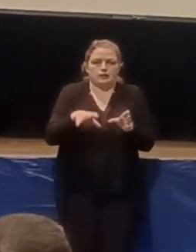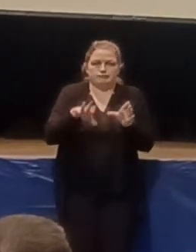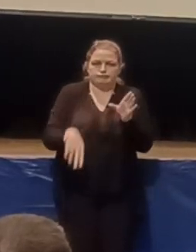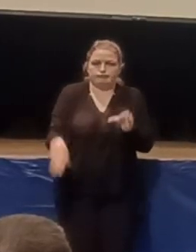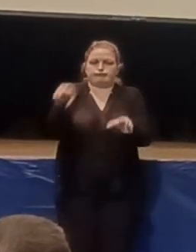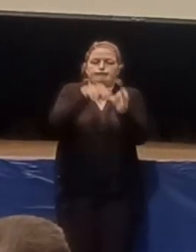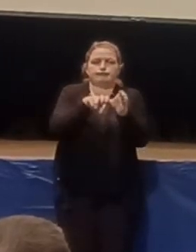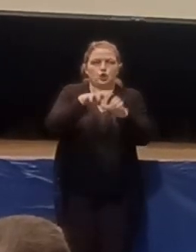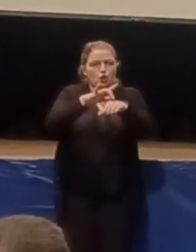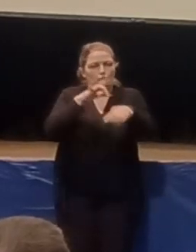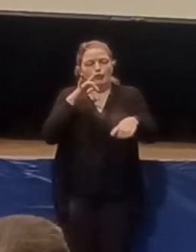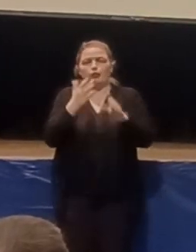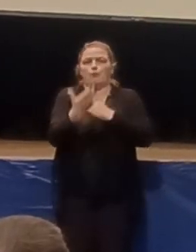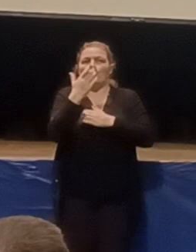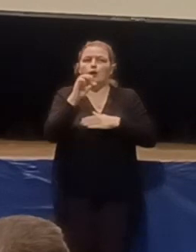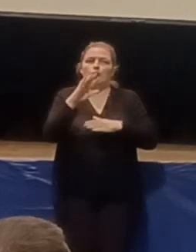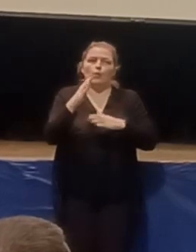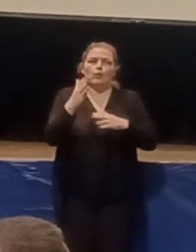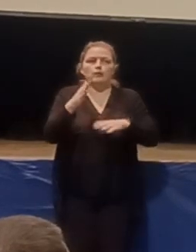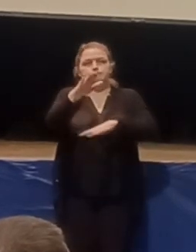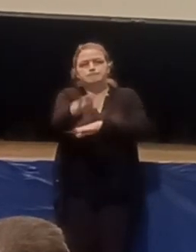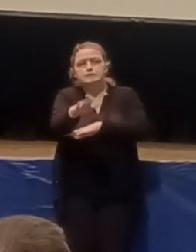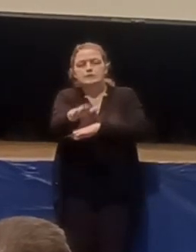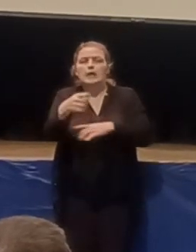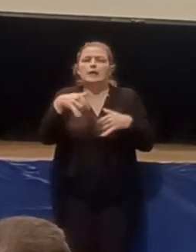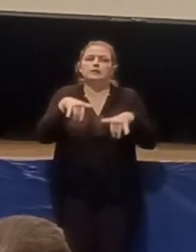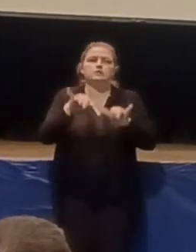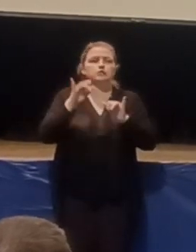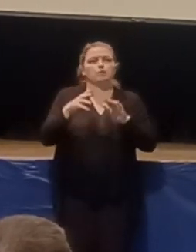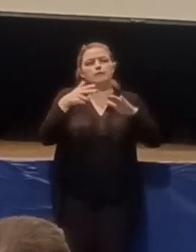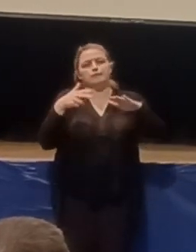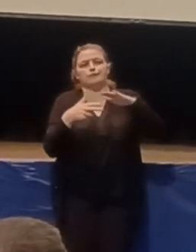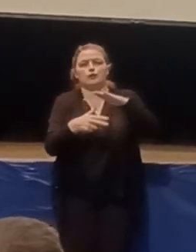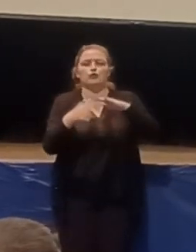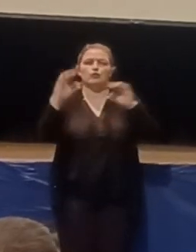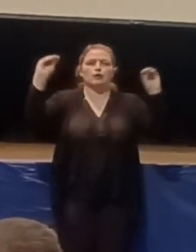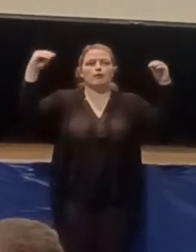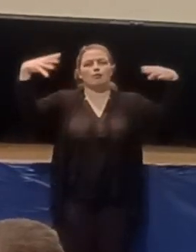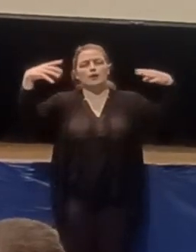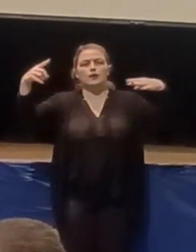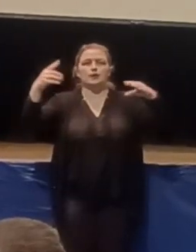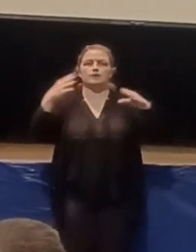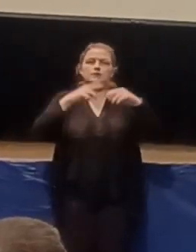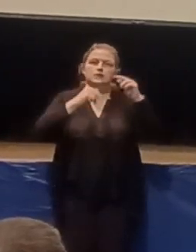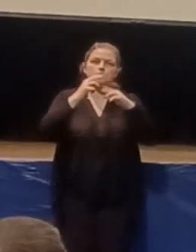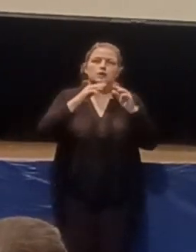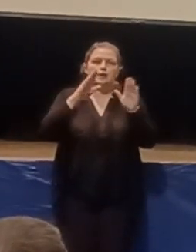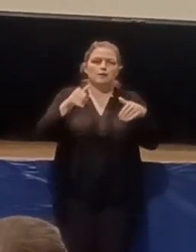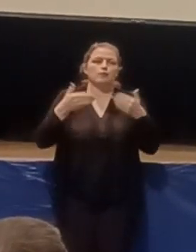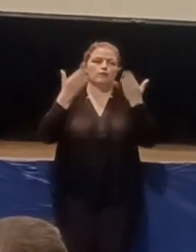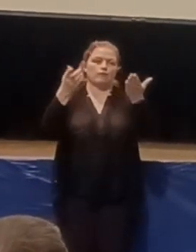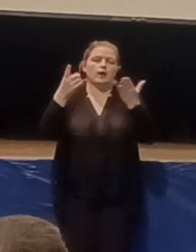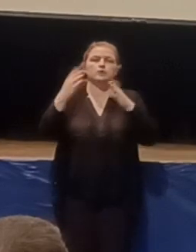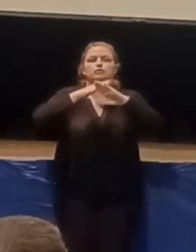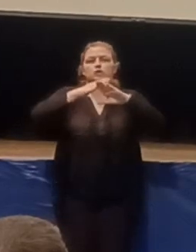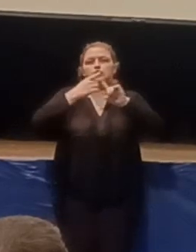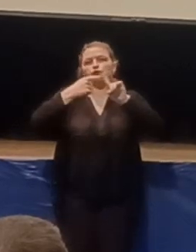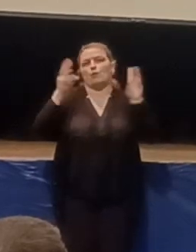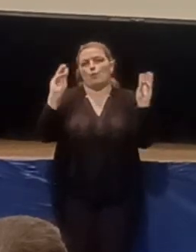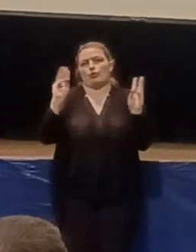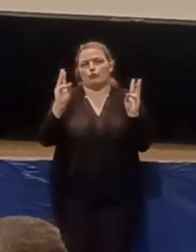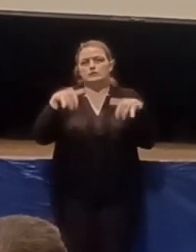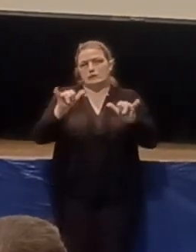in the morning or midday or what have you, and this will still be under a lighted, facility that provides protection from the